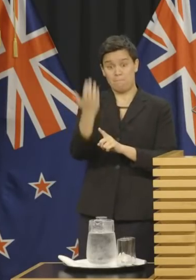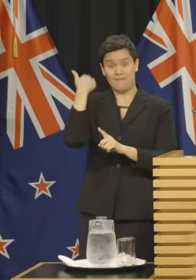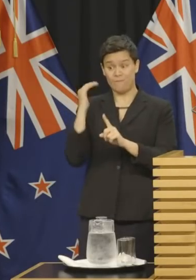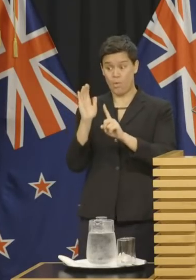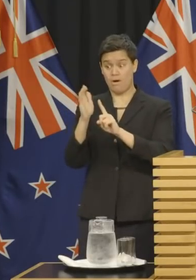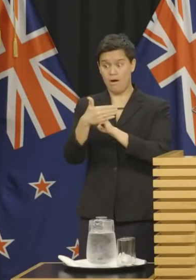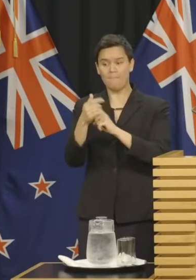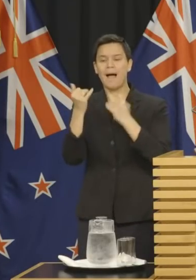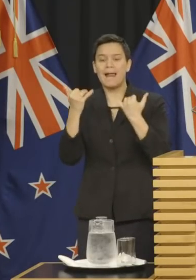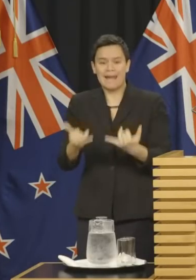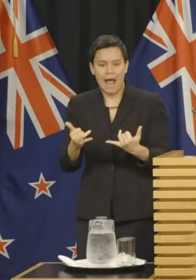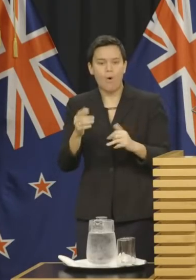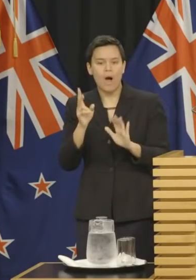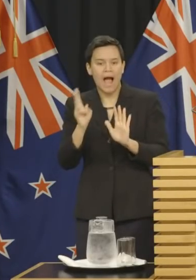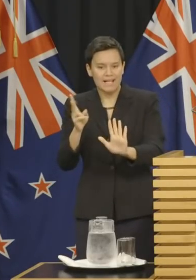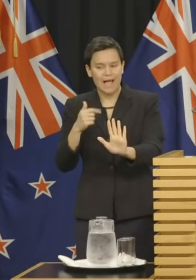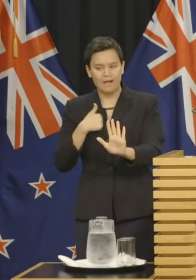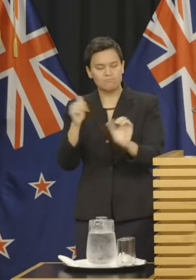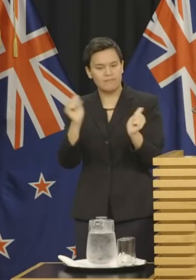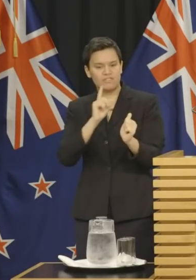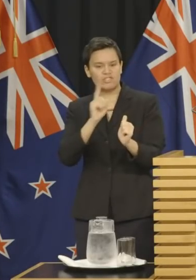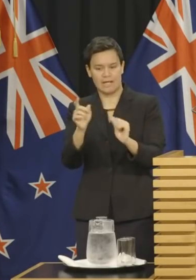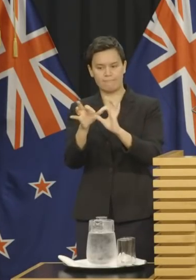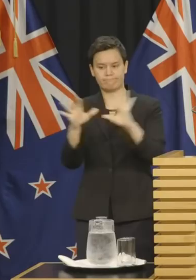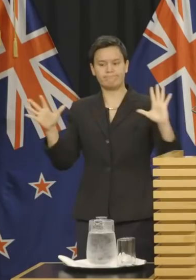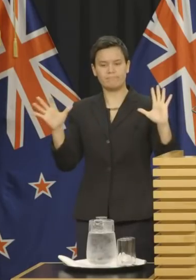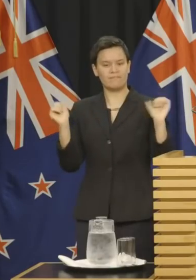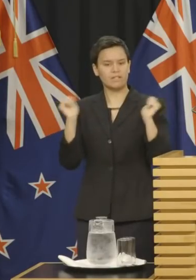time. And so I'll leave it at that.